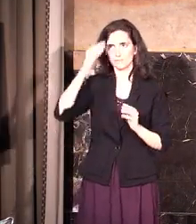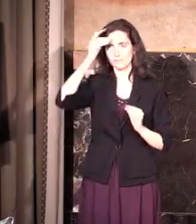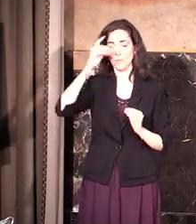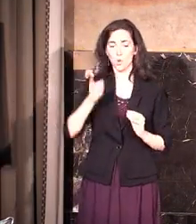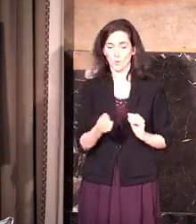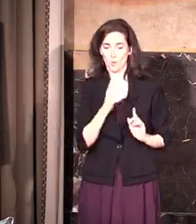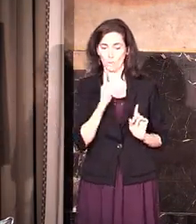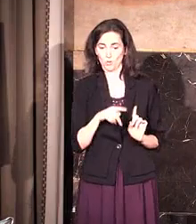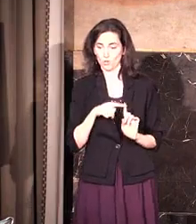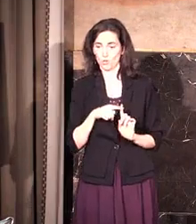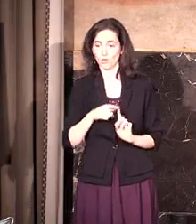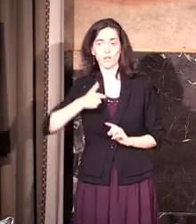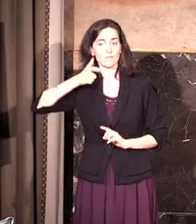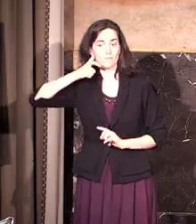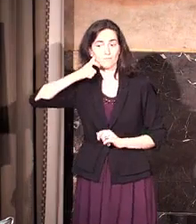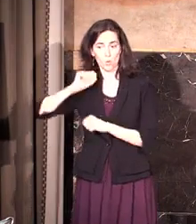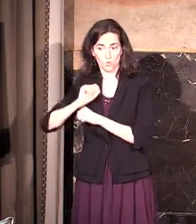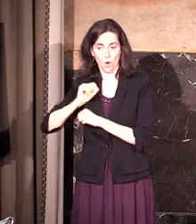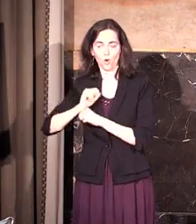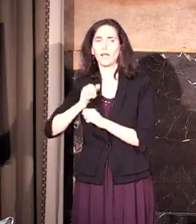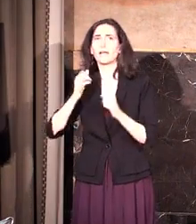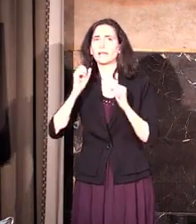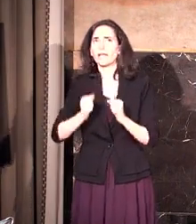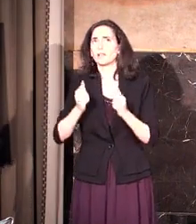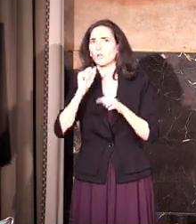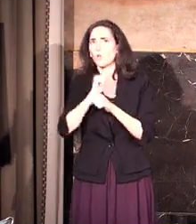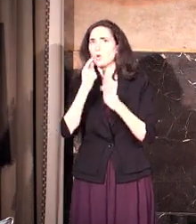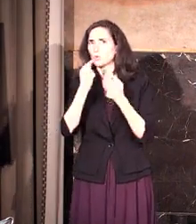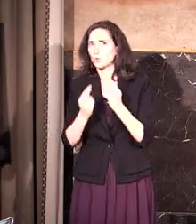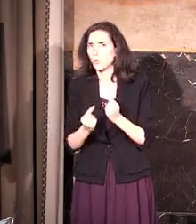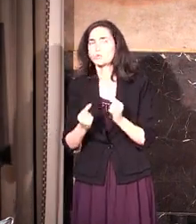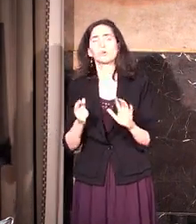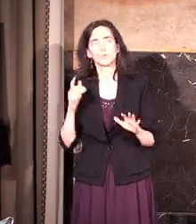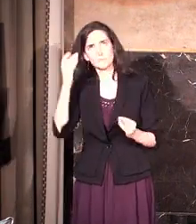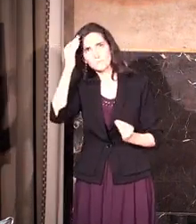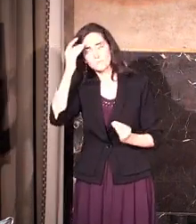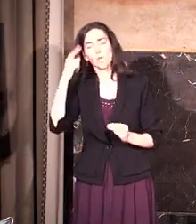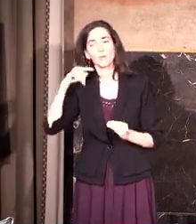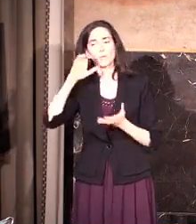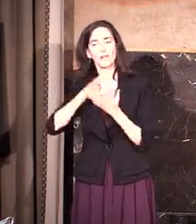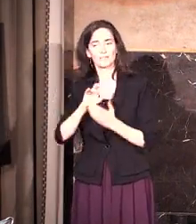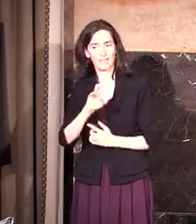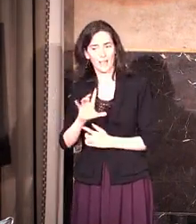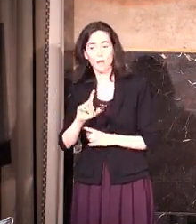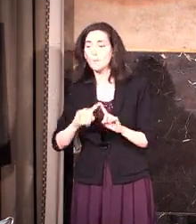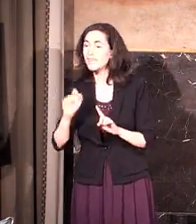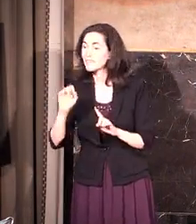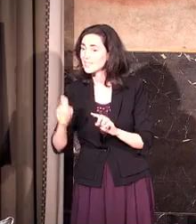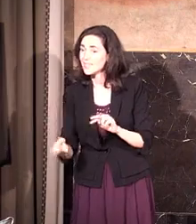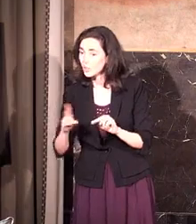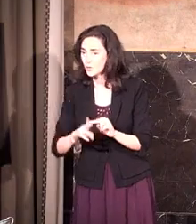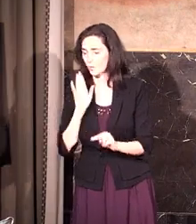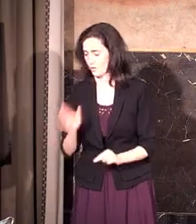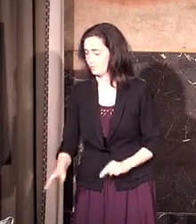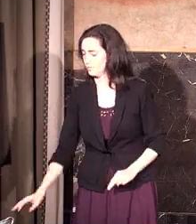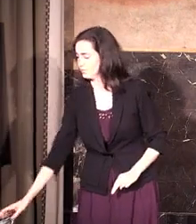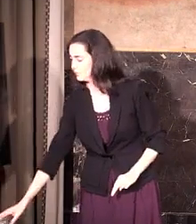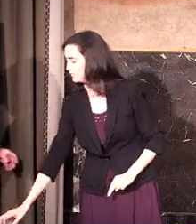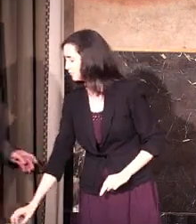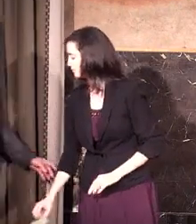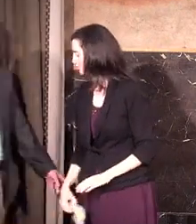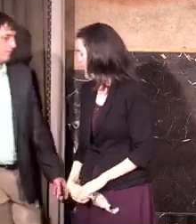contact tracer can do. And so we believe it's 700, but again, if we need to go beyond that, we will. Yes,